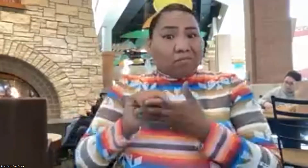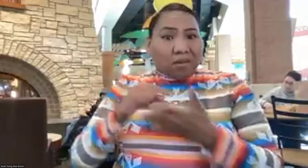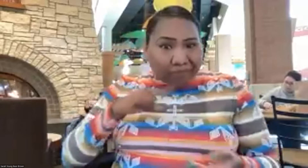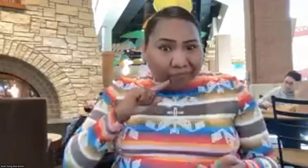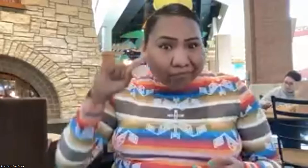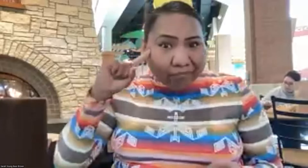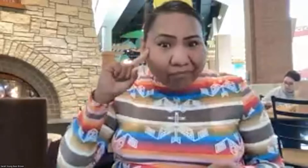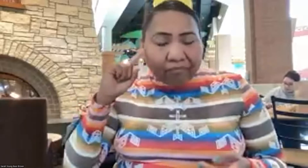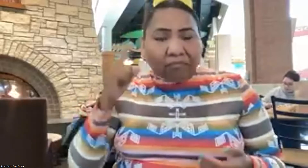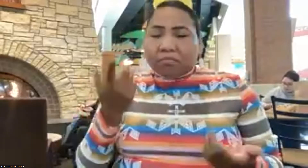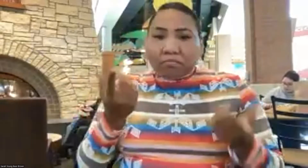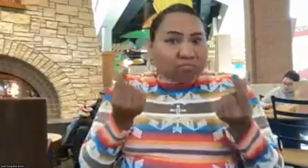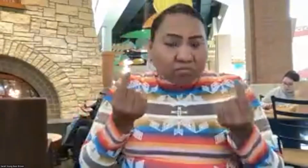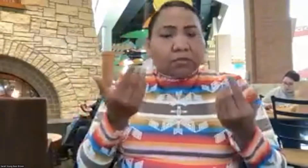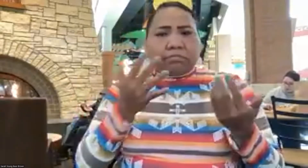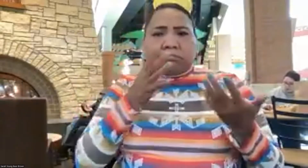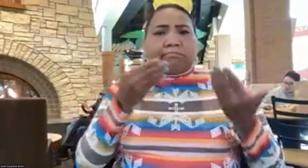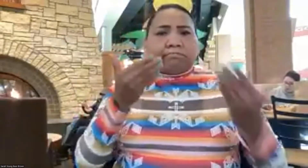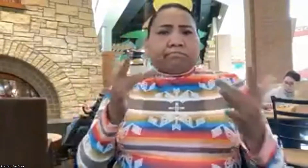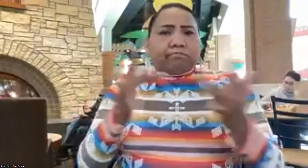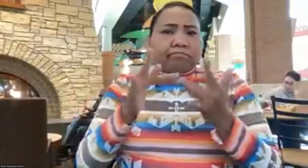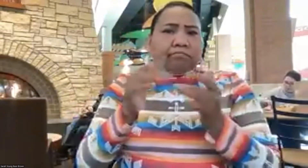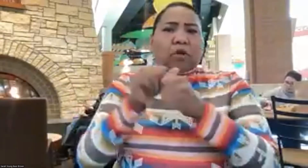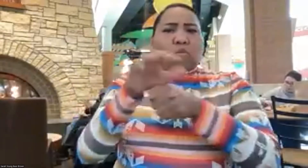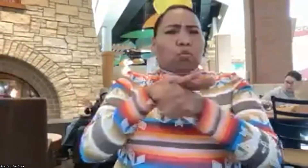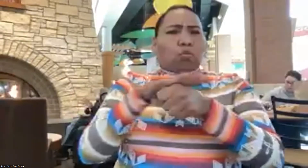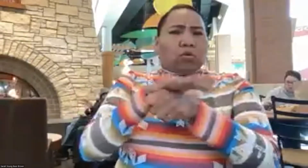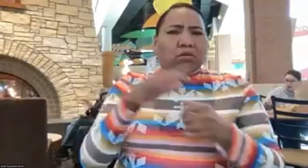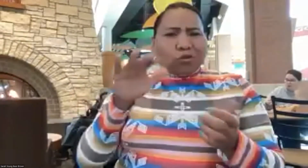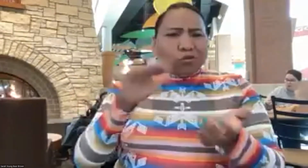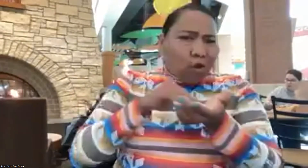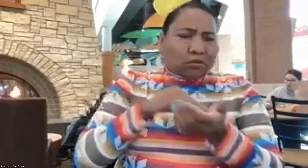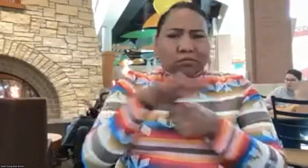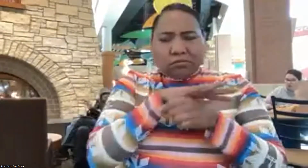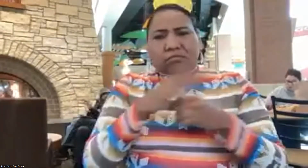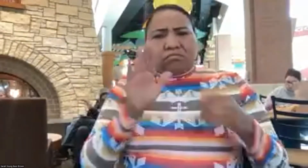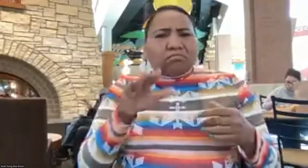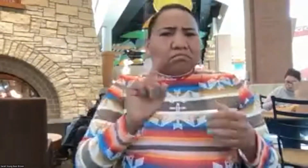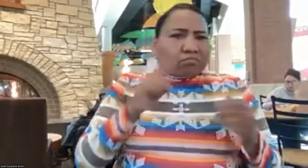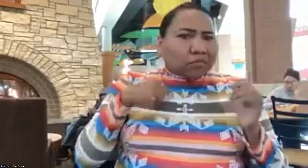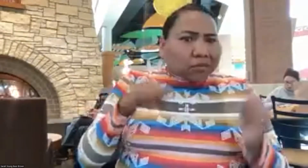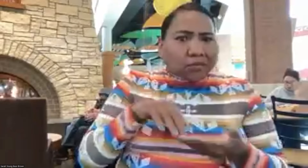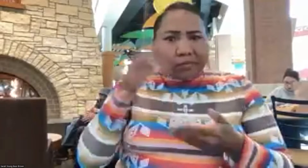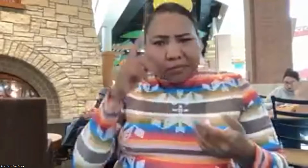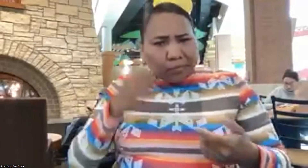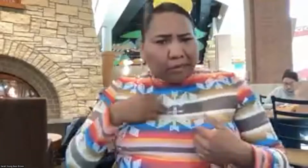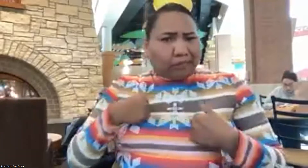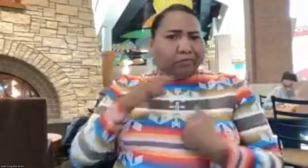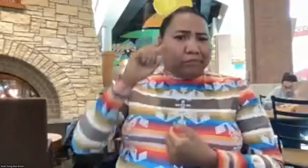When I was 8 months old, my mother realized that I was deaf. And immediately she started working with different